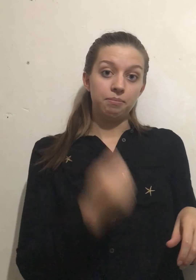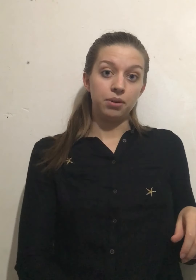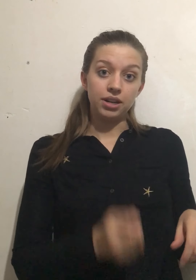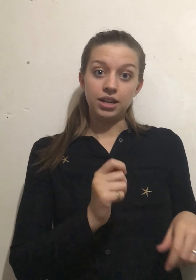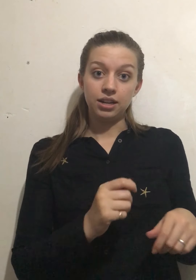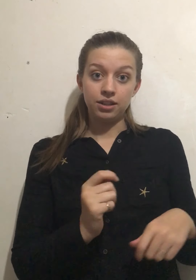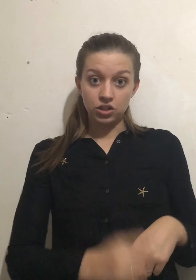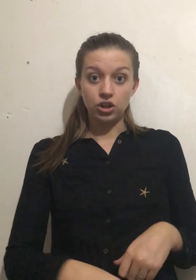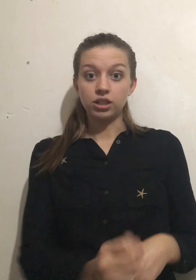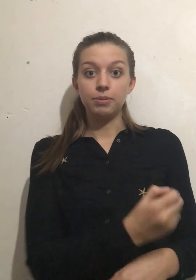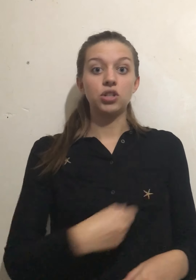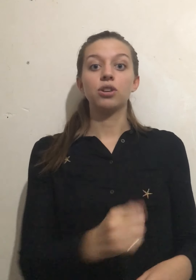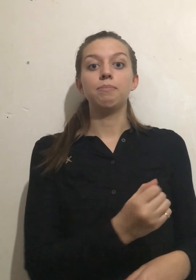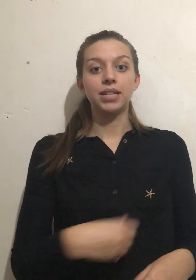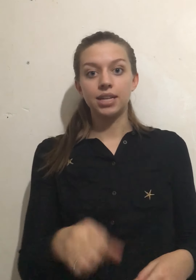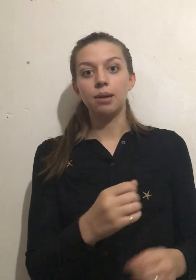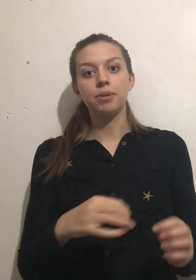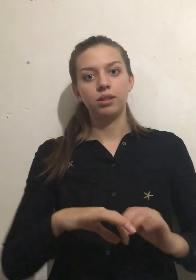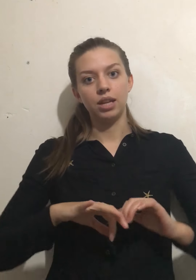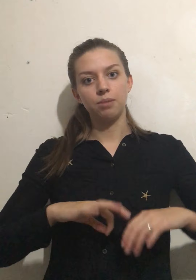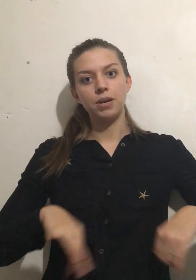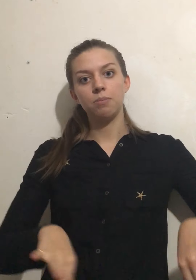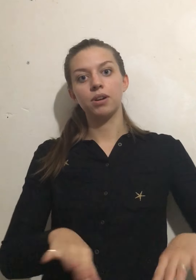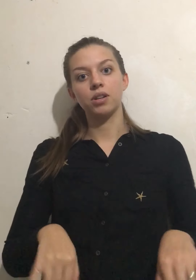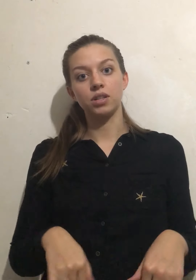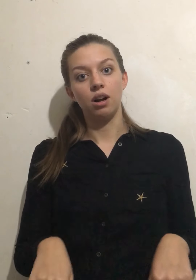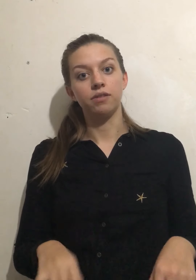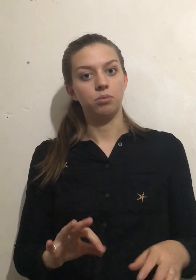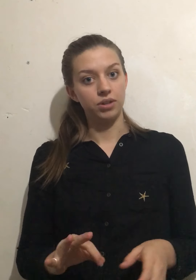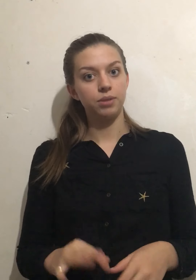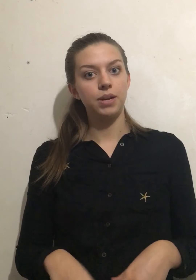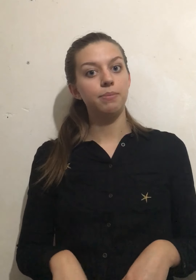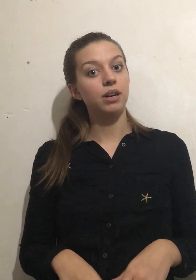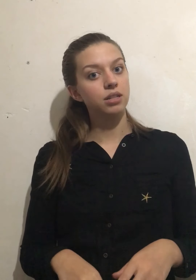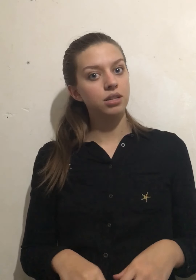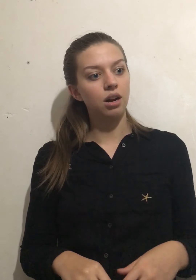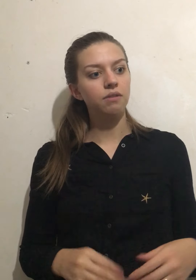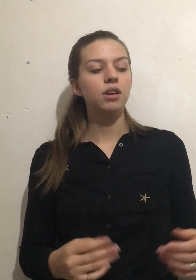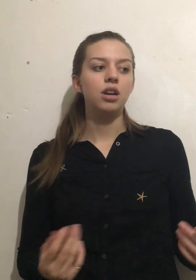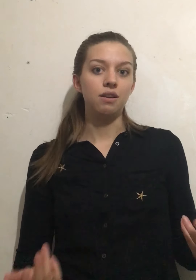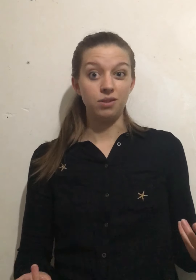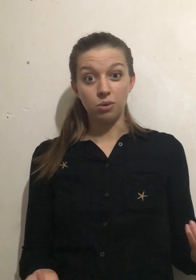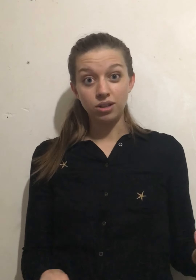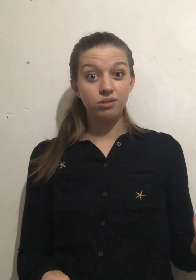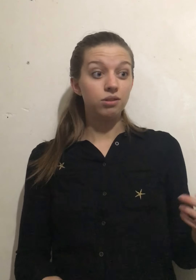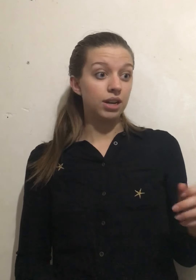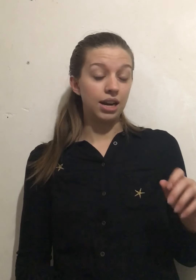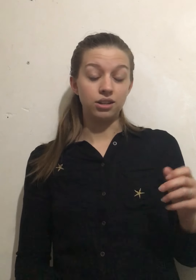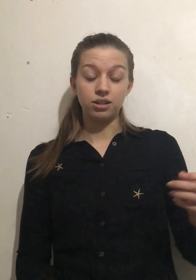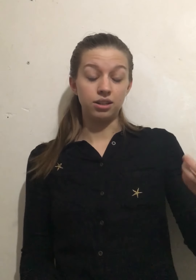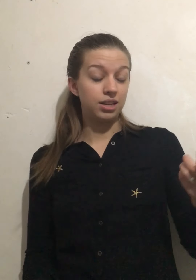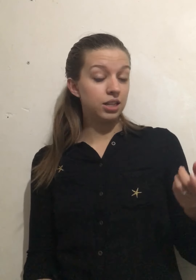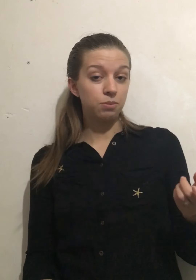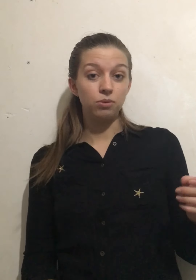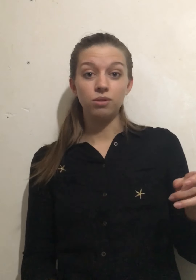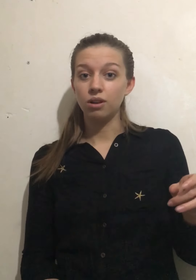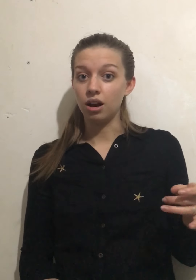it in this chocolate mixture, mix it up, let the peanut butter dissolve. Once the peanut butter has dissolved, if you want to, you can add just a teaspoon of